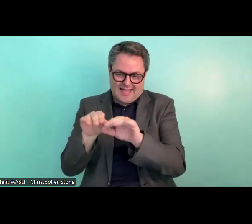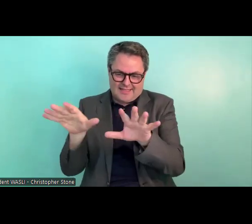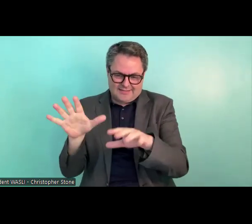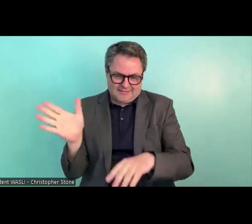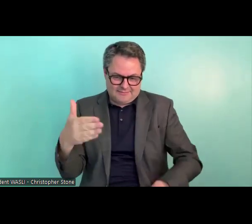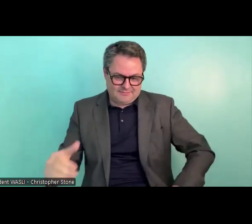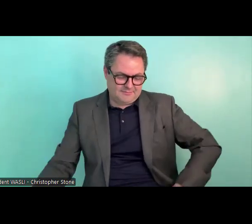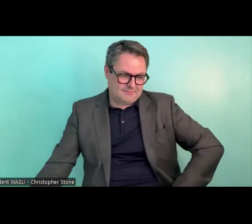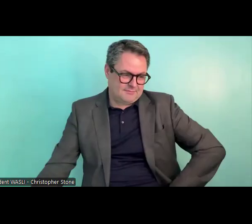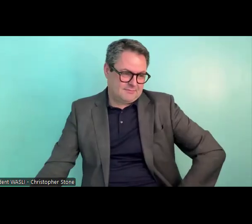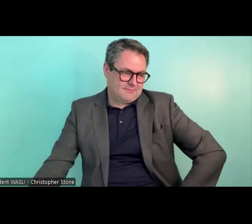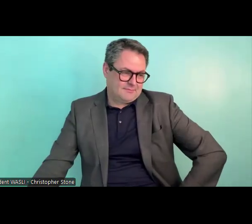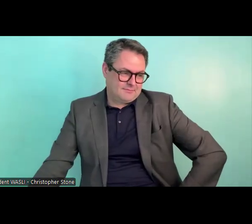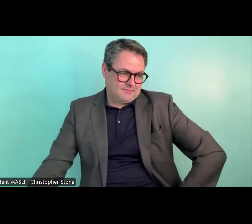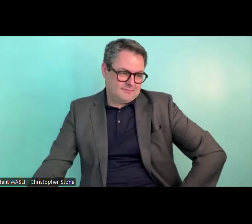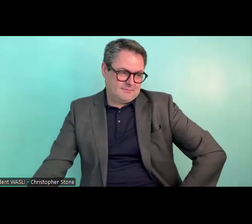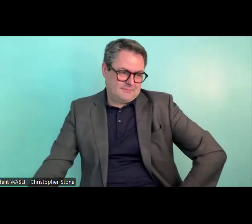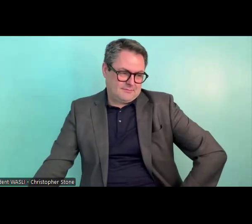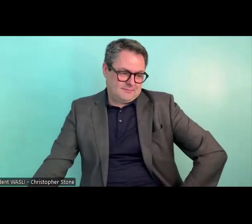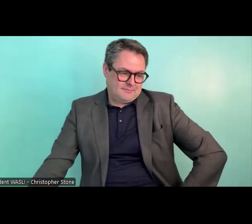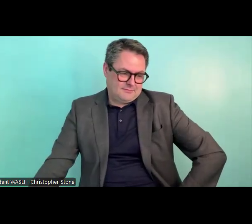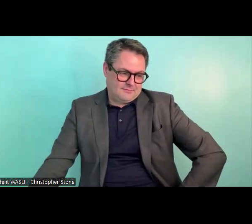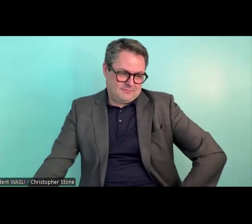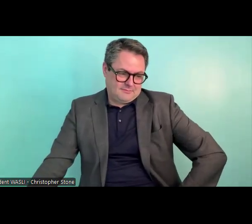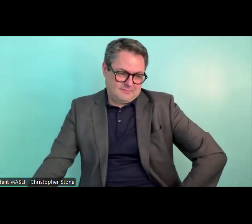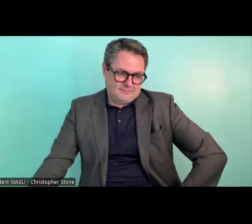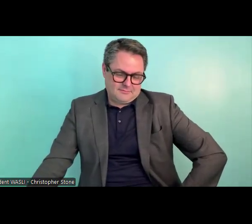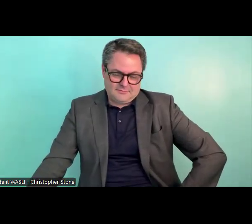The technical team have asked if they can just take 1 more minute just to sort that out,